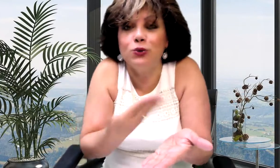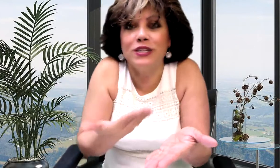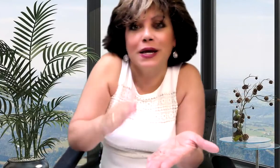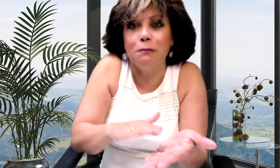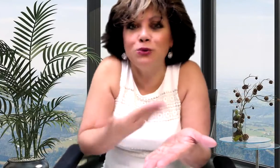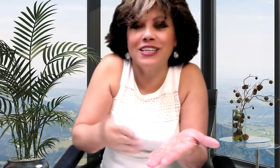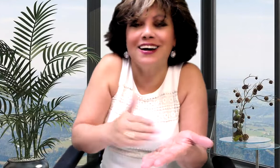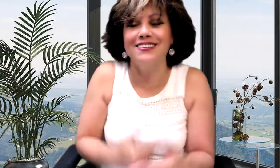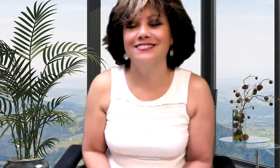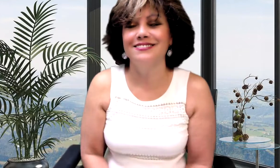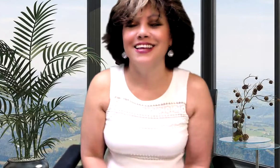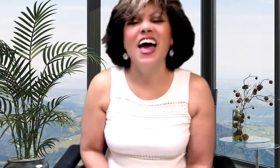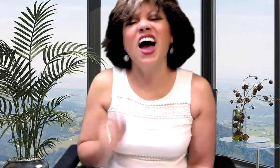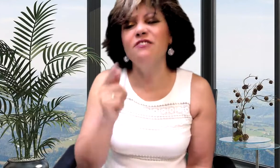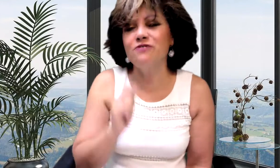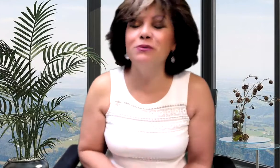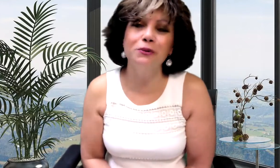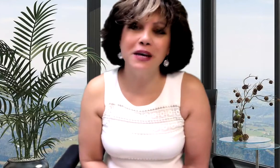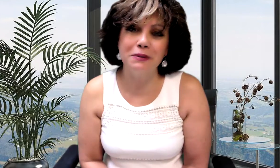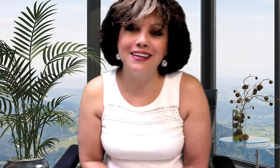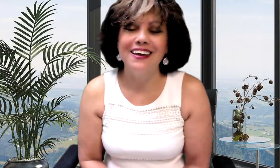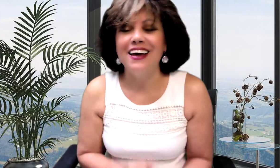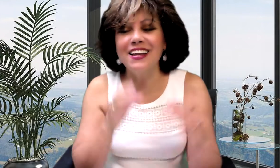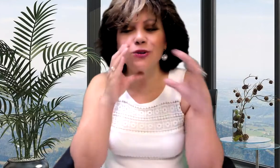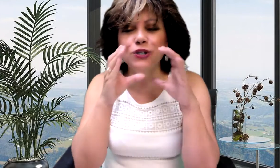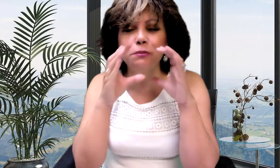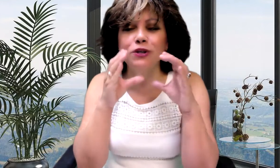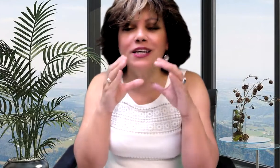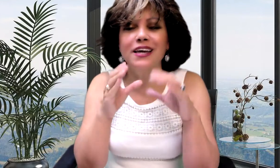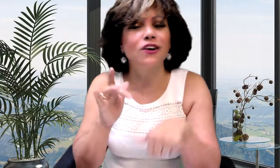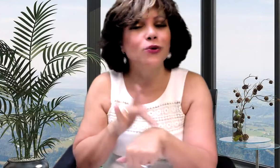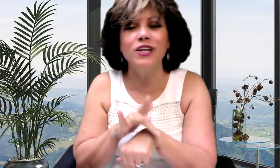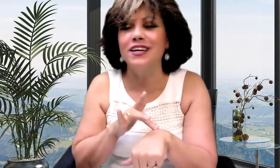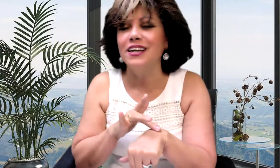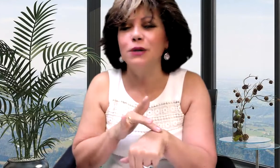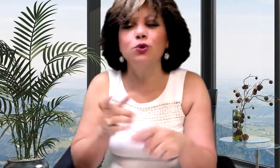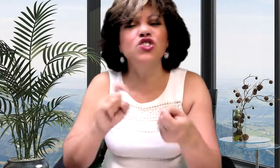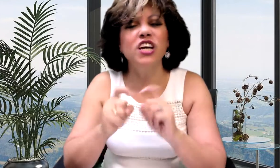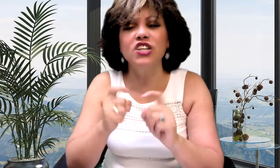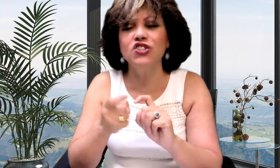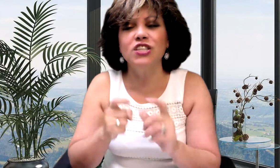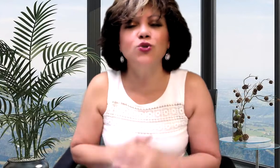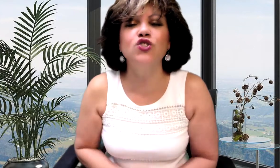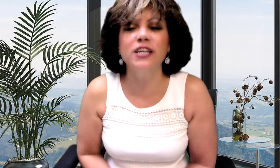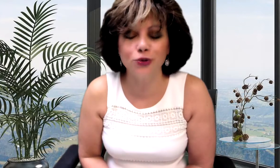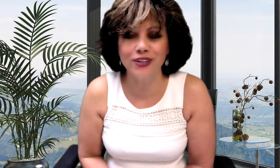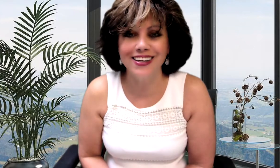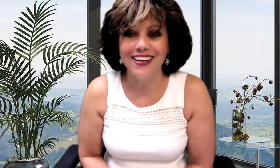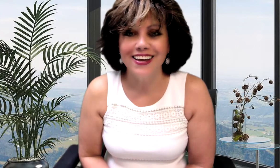music, música. Have fun with your baby and learn to communicate early. It will change the trajectory